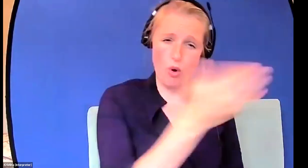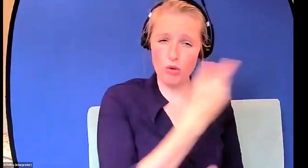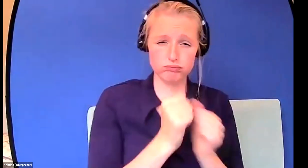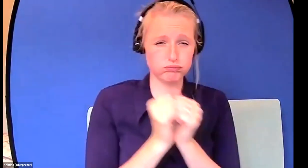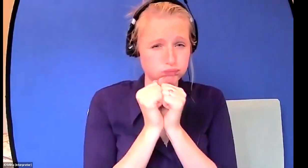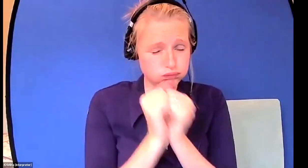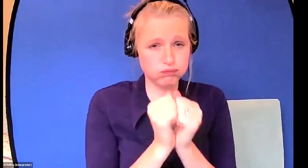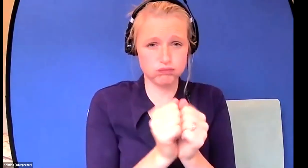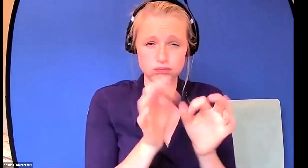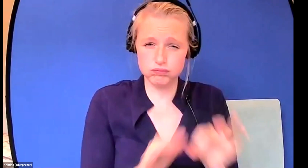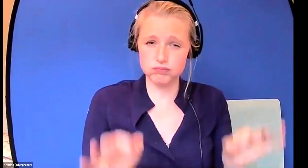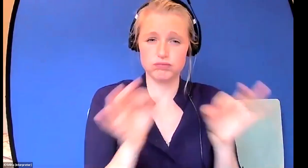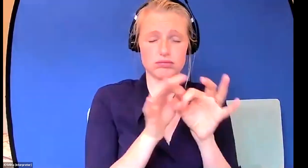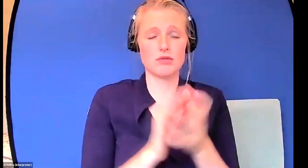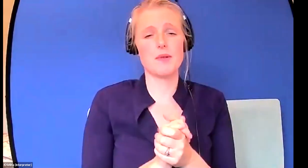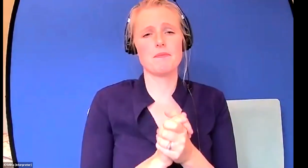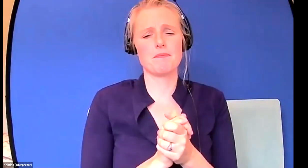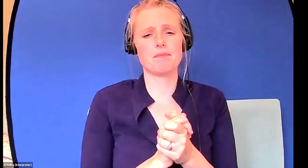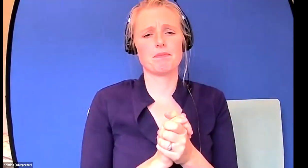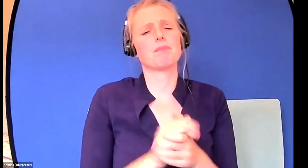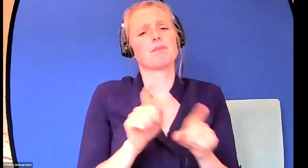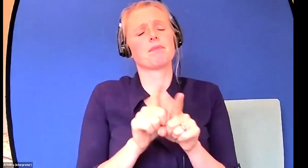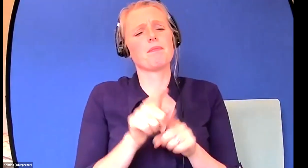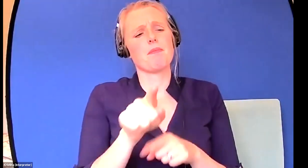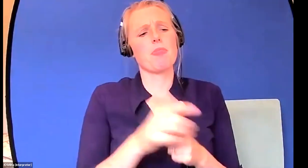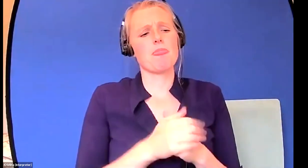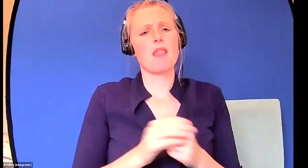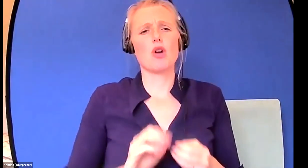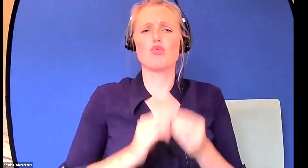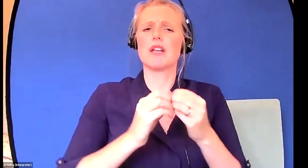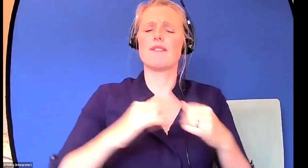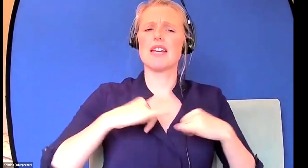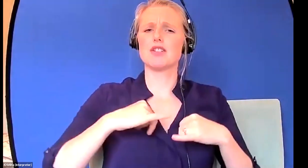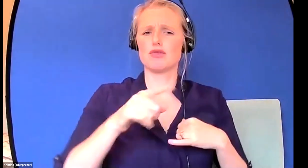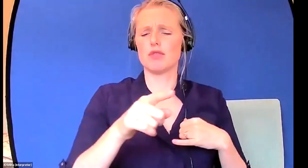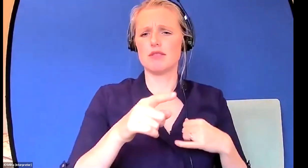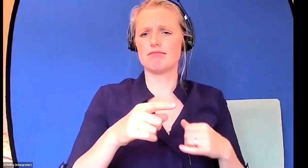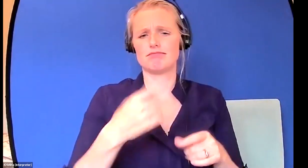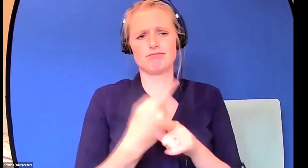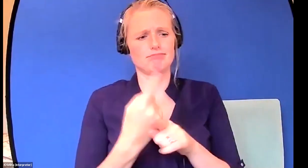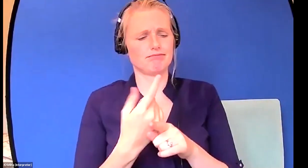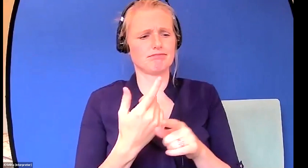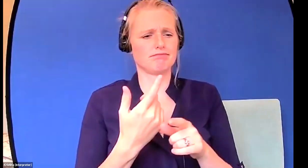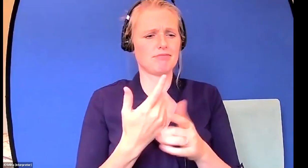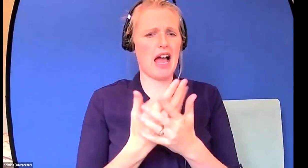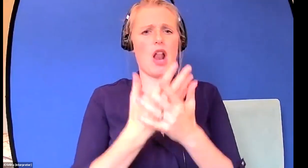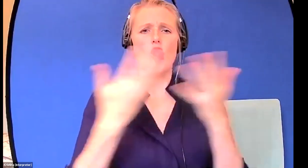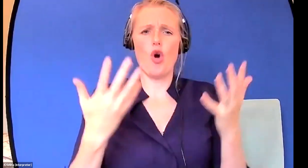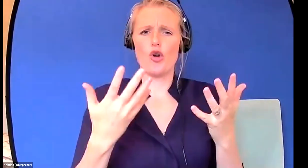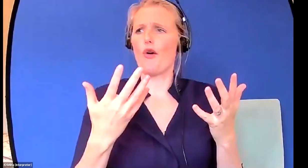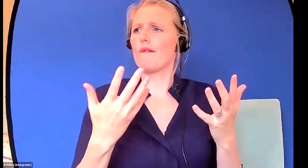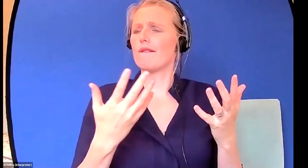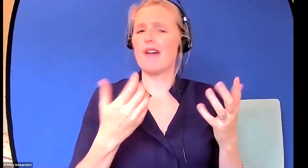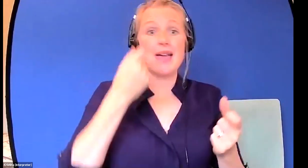And thirdly, I think the ending of the creative industry's myth was a collective deflation in many ways, a puncturing